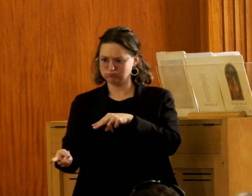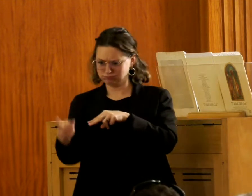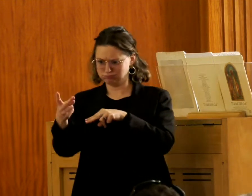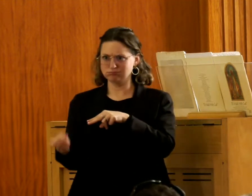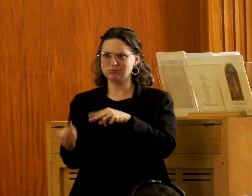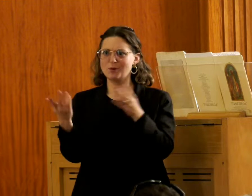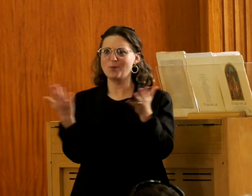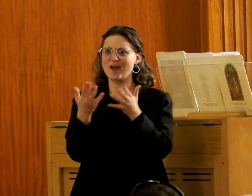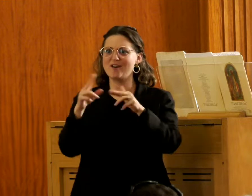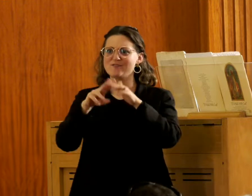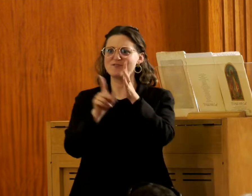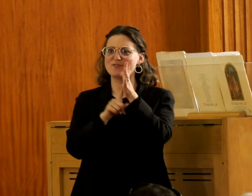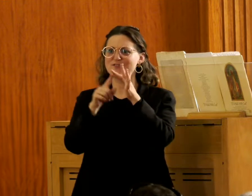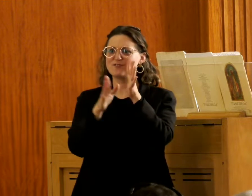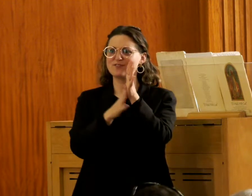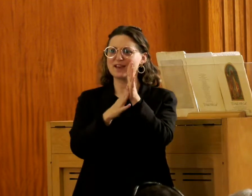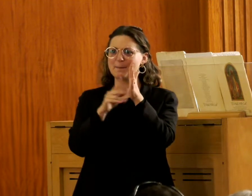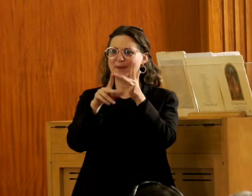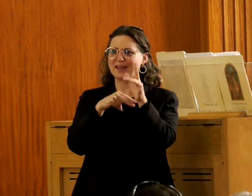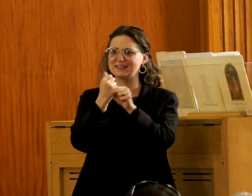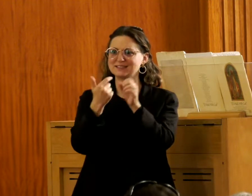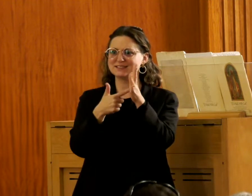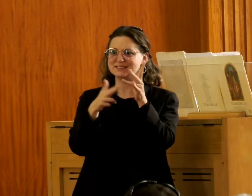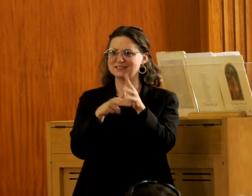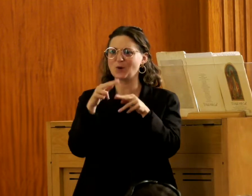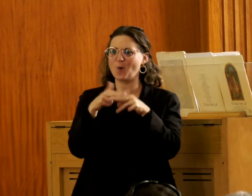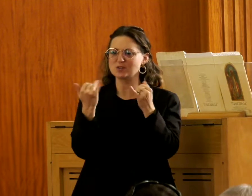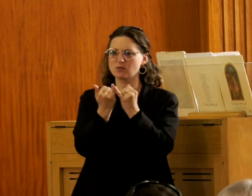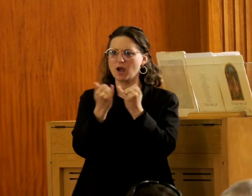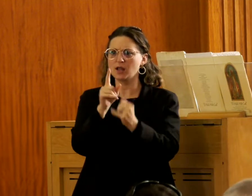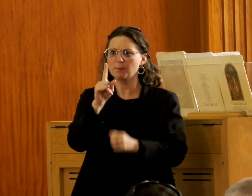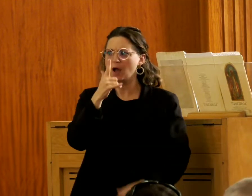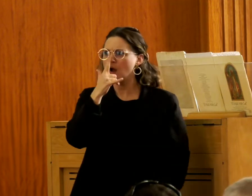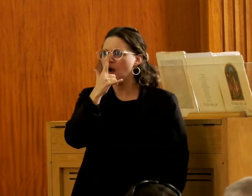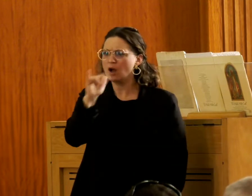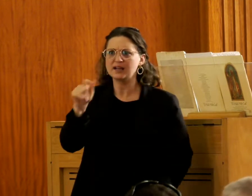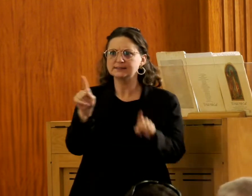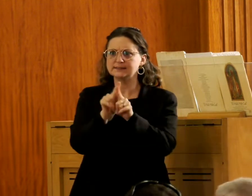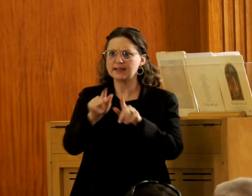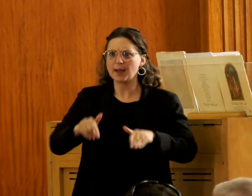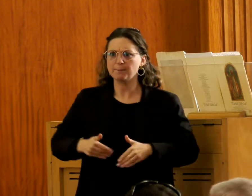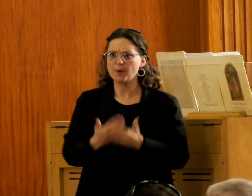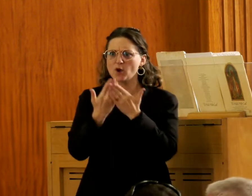Steeplechase at Flemington, she was appalled to share a birthday with Gough Whitlam,